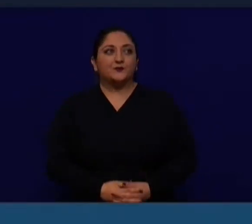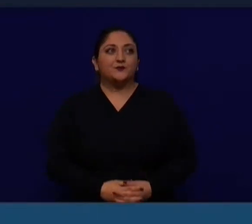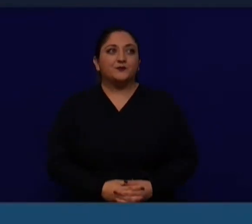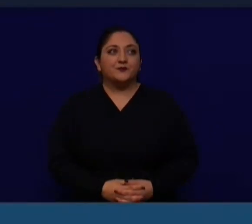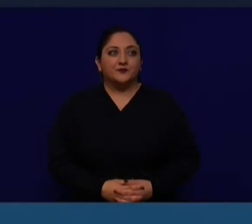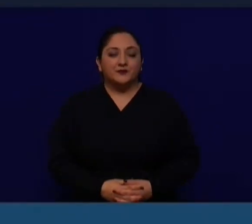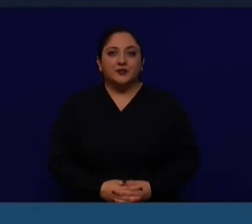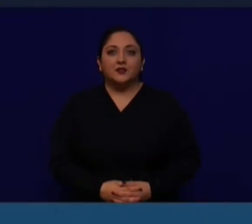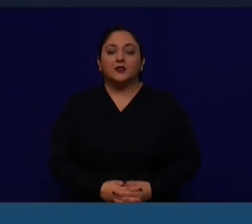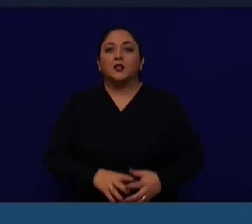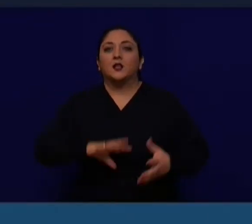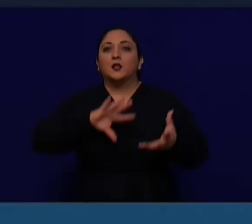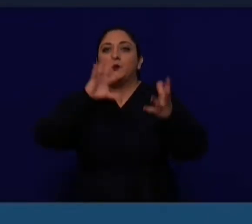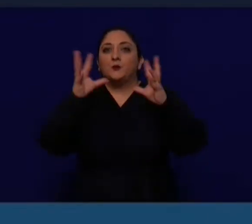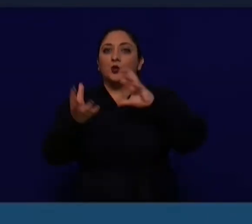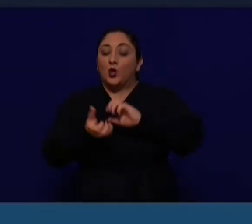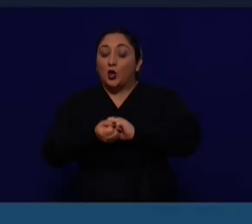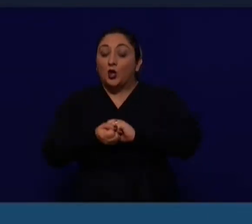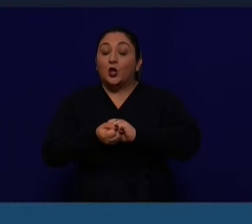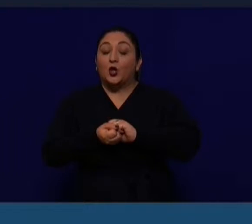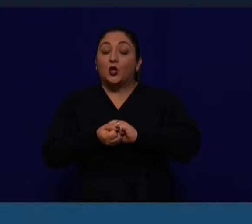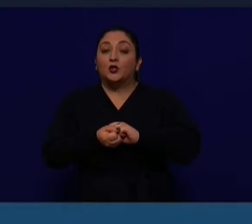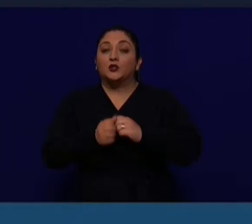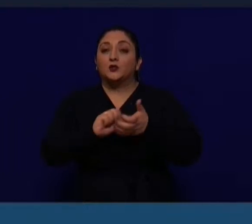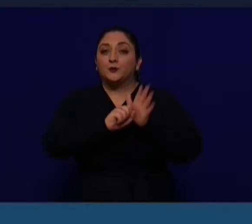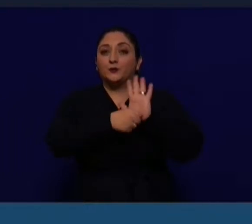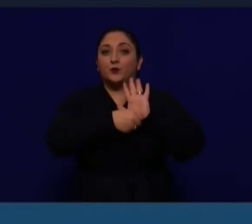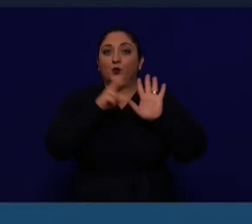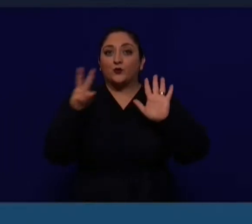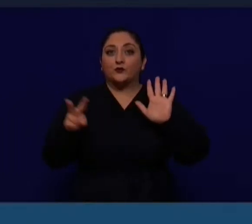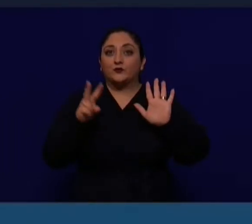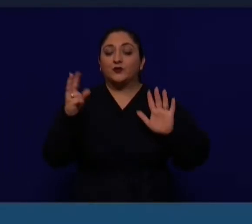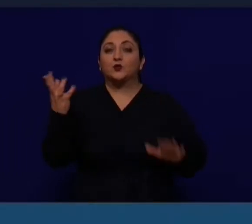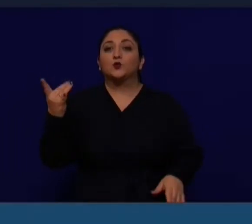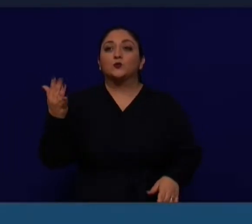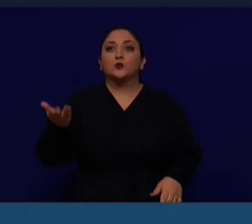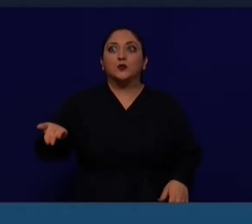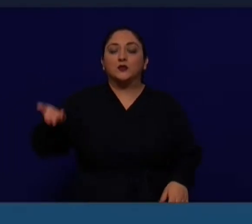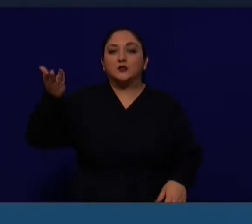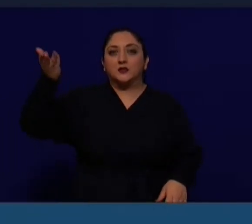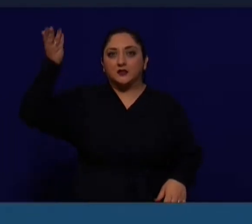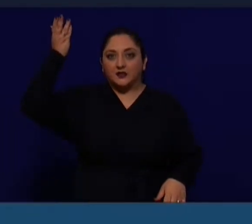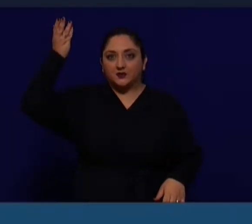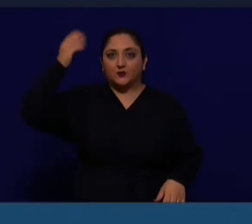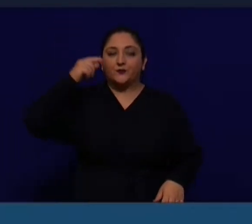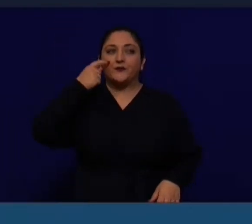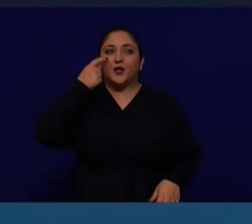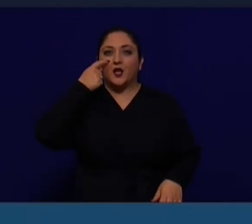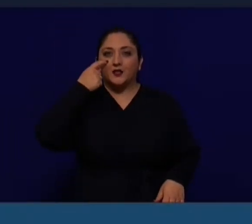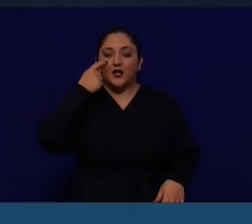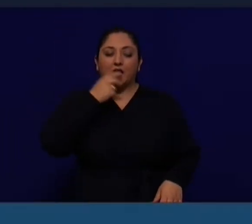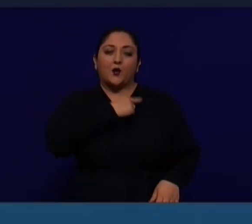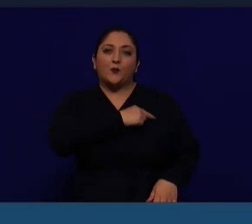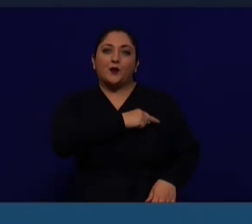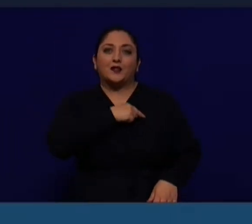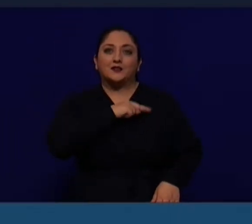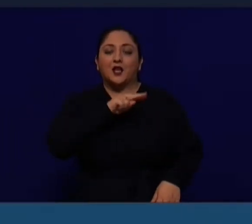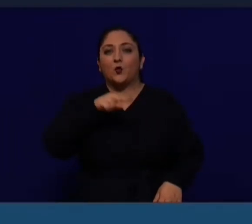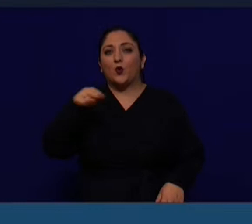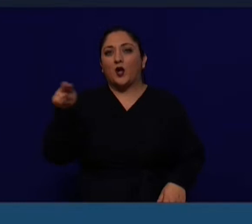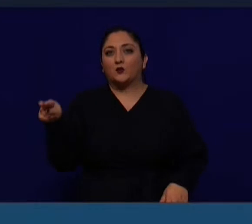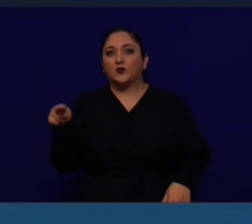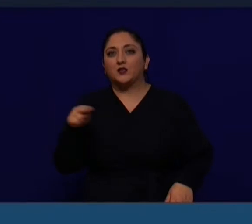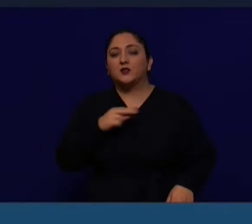Il-total ta' każijiet kif inhu mistenni attivi huwa jiżdied infatti jekk inħarsu lejn x'qed jiġri bejn Malta u Għawdex f'Malta